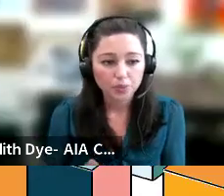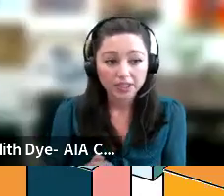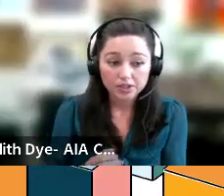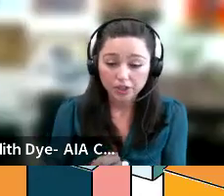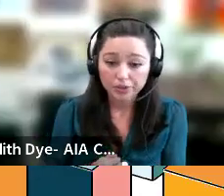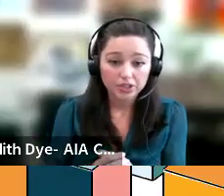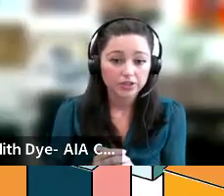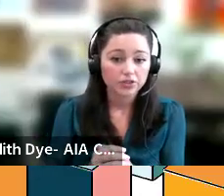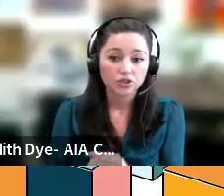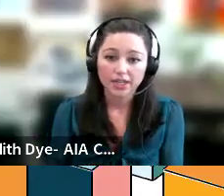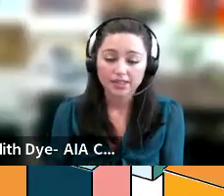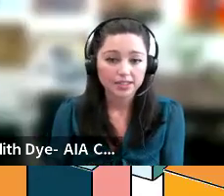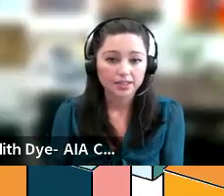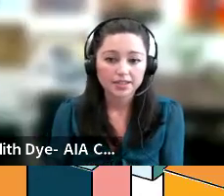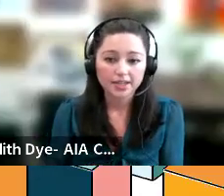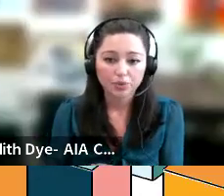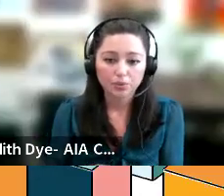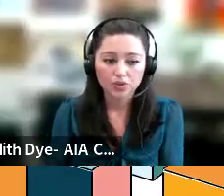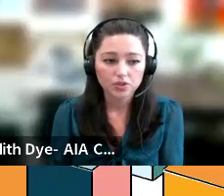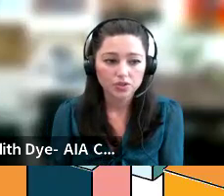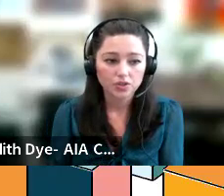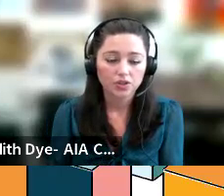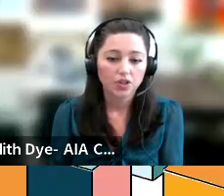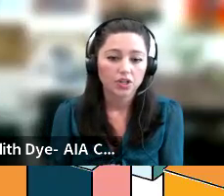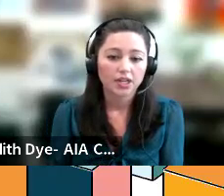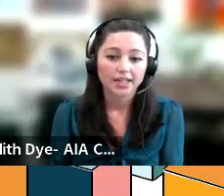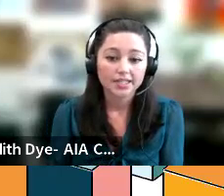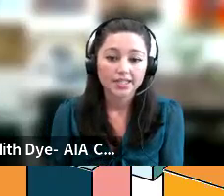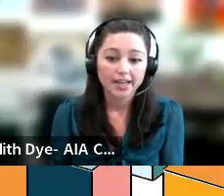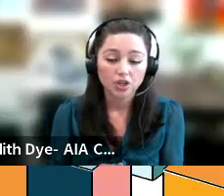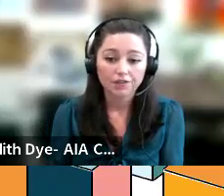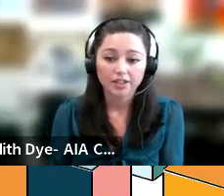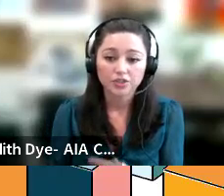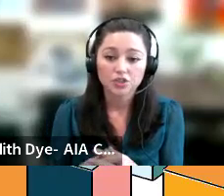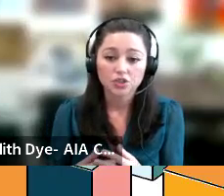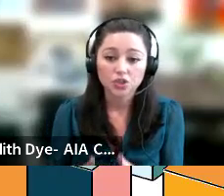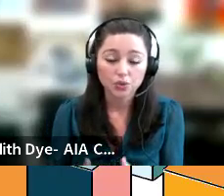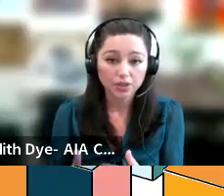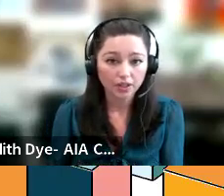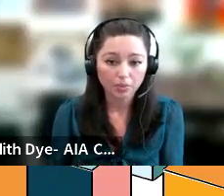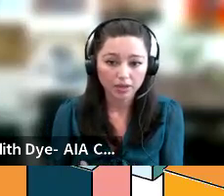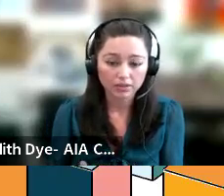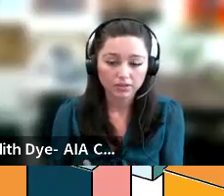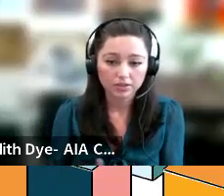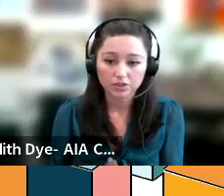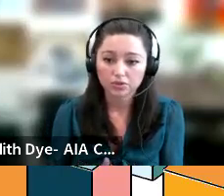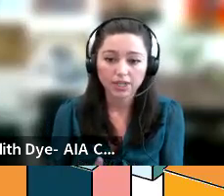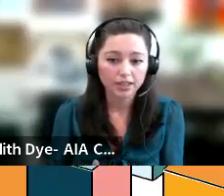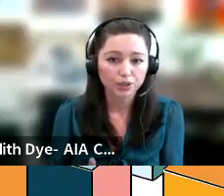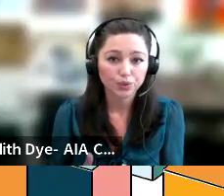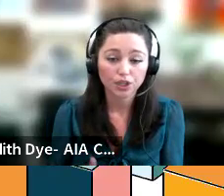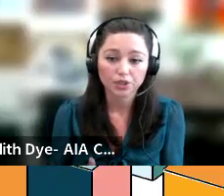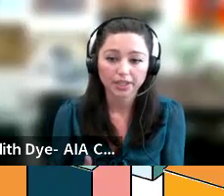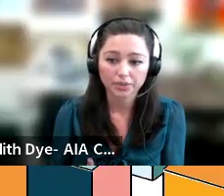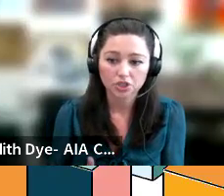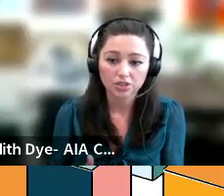All right, so please note, do not send in design proposals. Attach all files to the email. So do